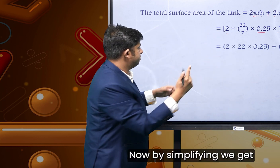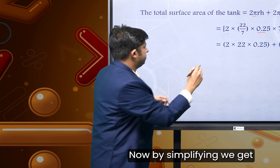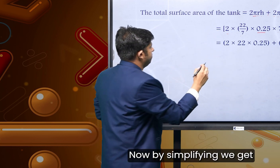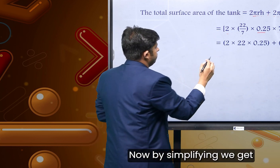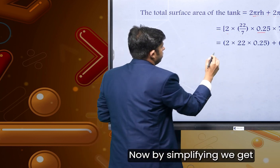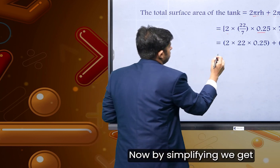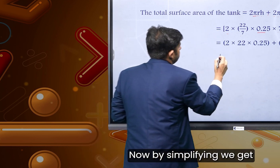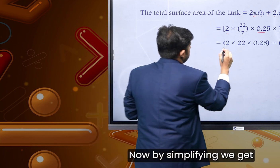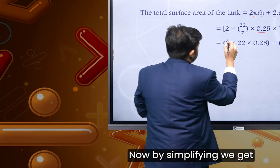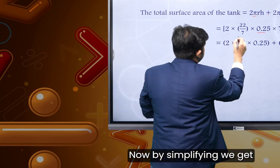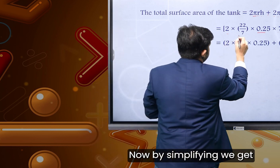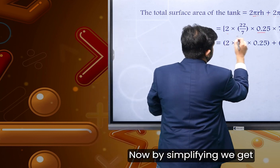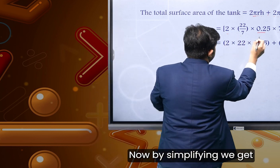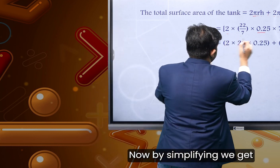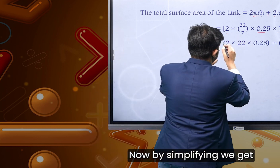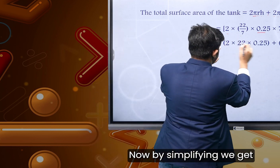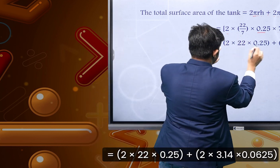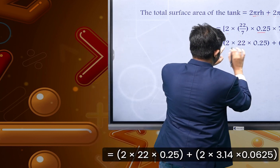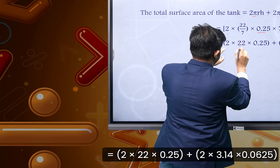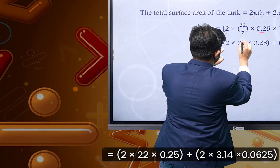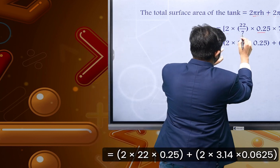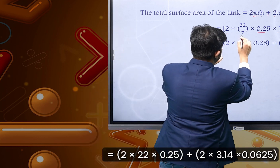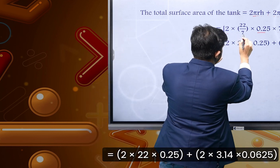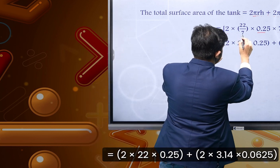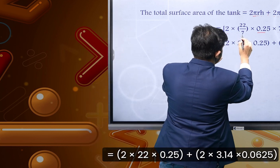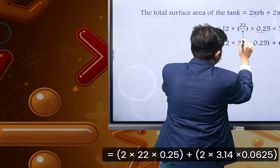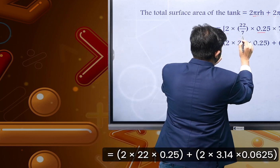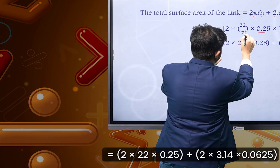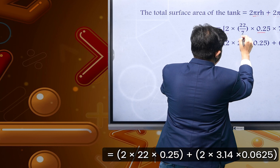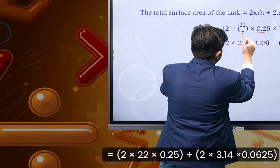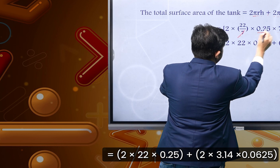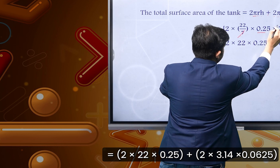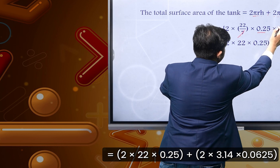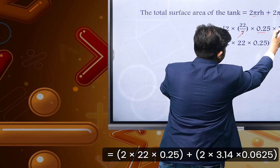Now, by simplifying, we get 2 into 22 into 0.25